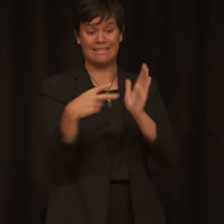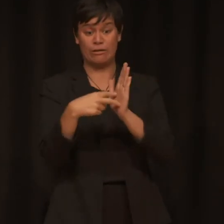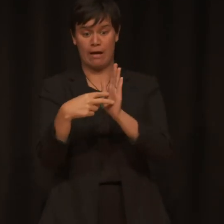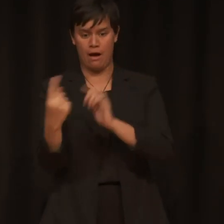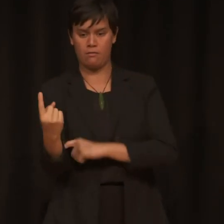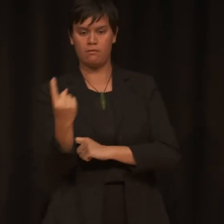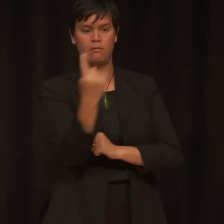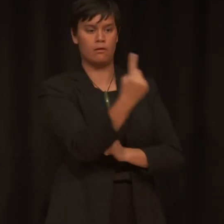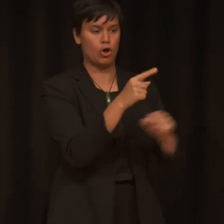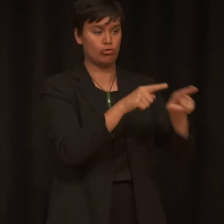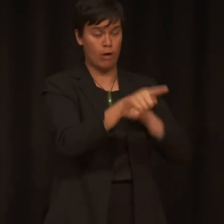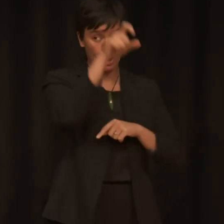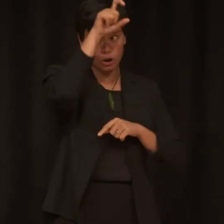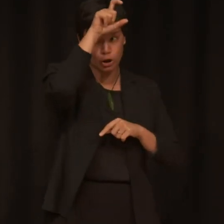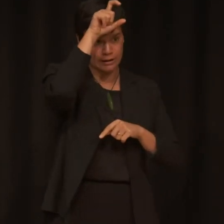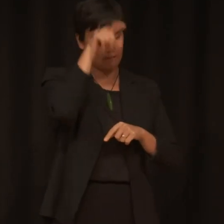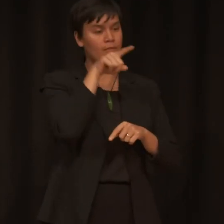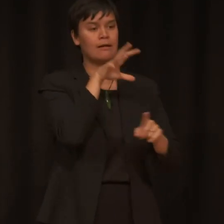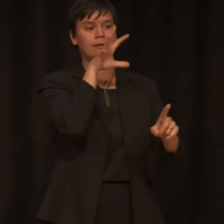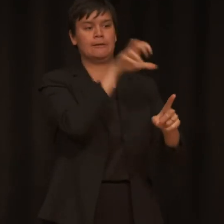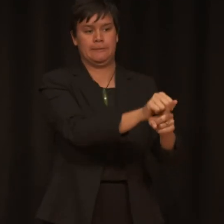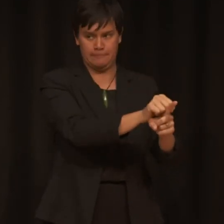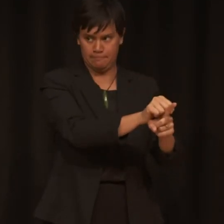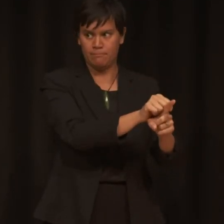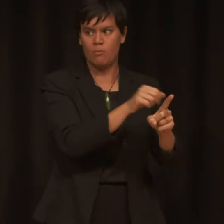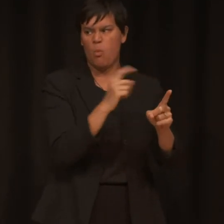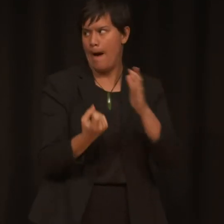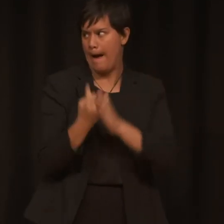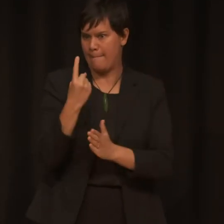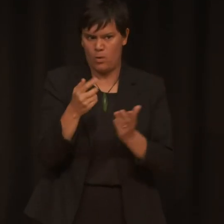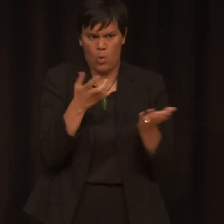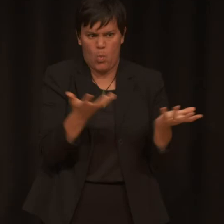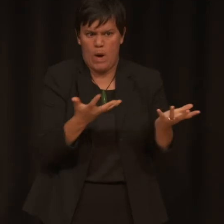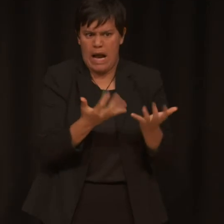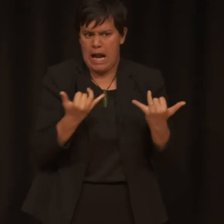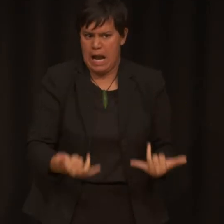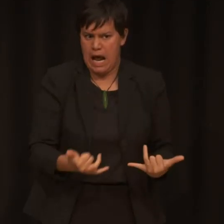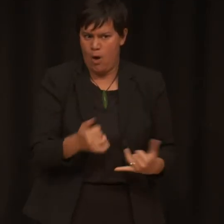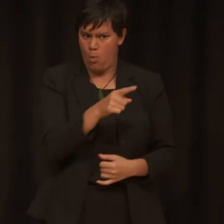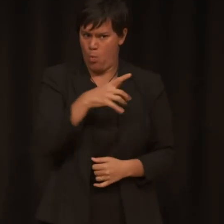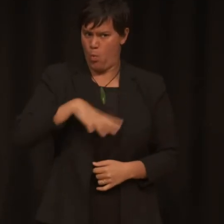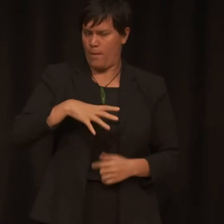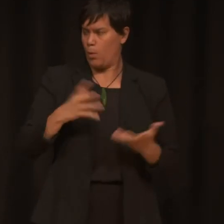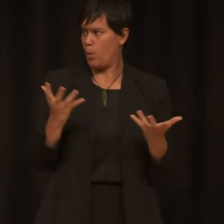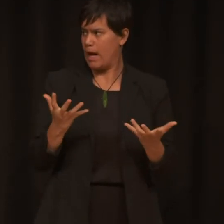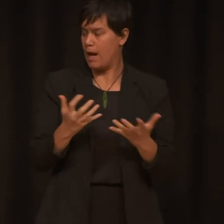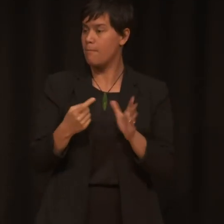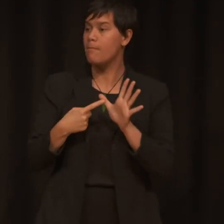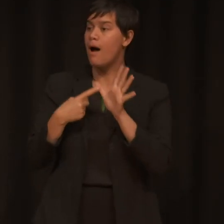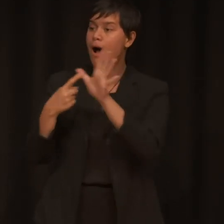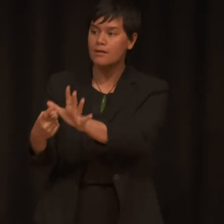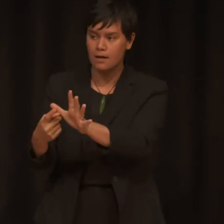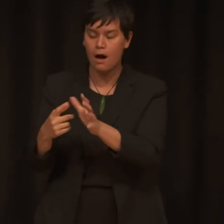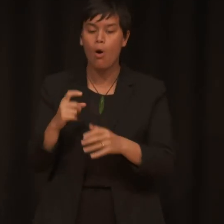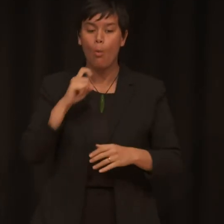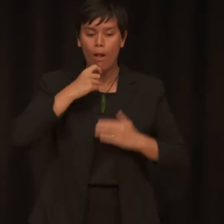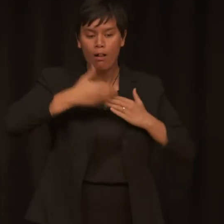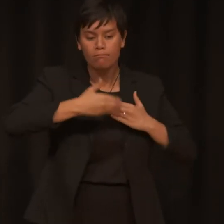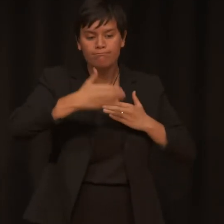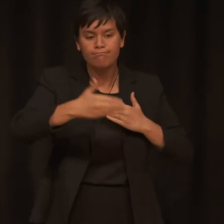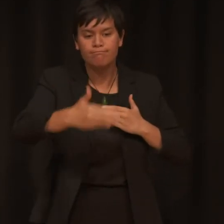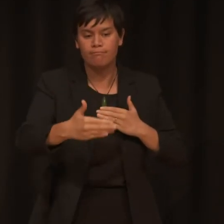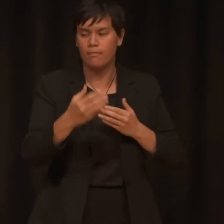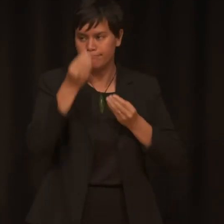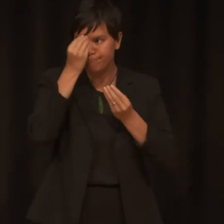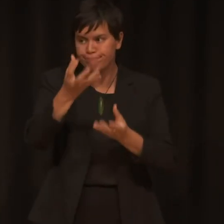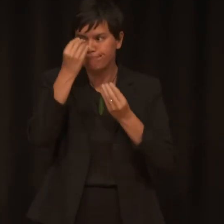No. Yeah, so look, we will provide updates, but I am given that obviously there are, national security